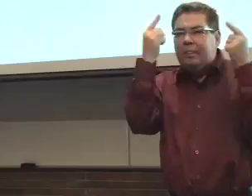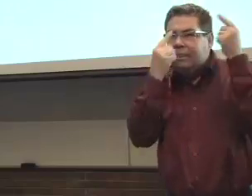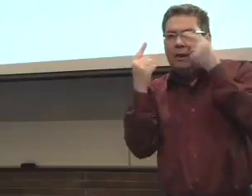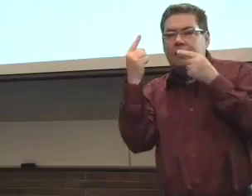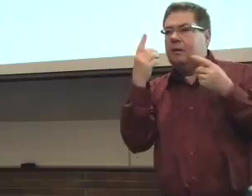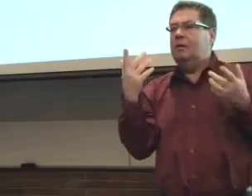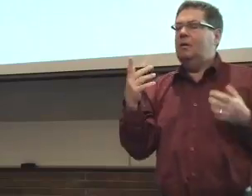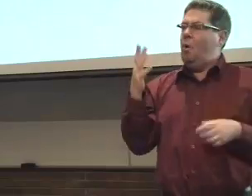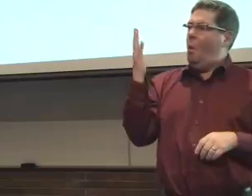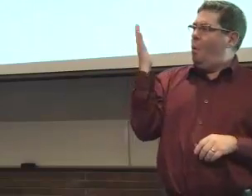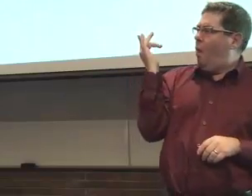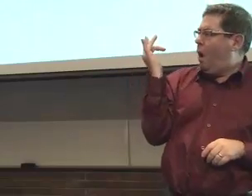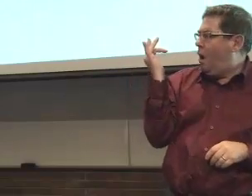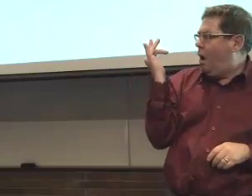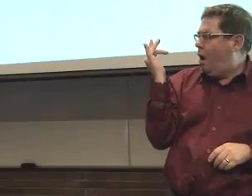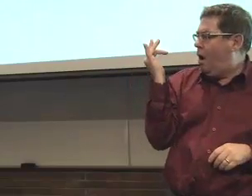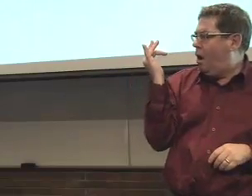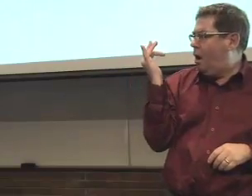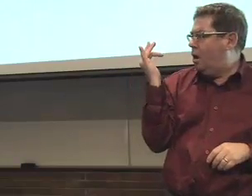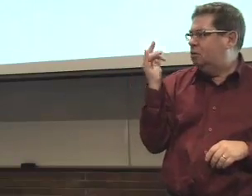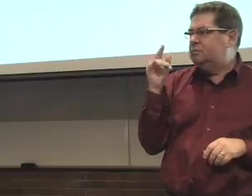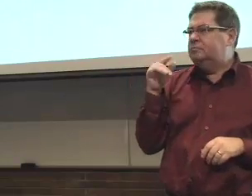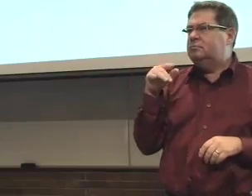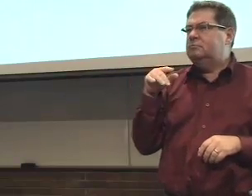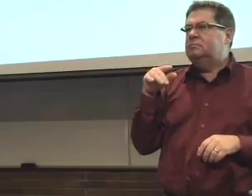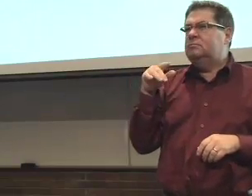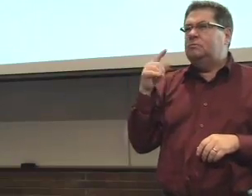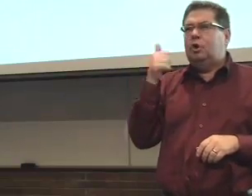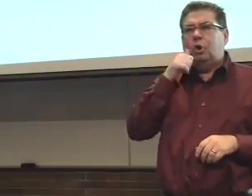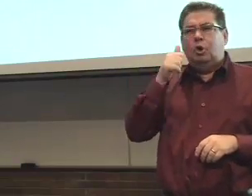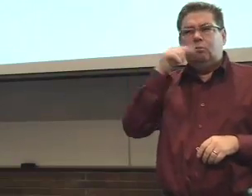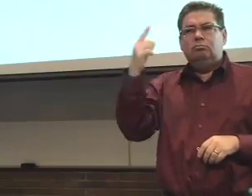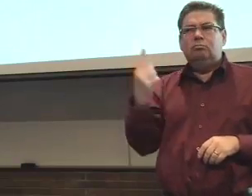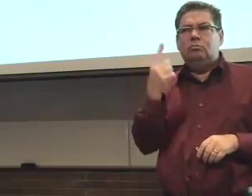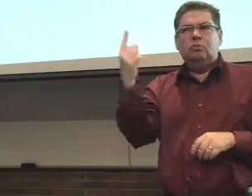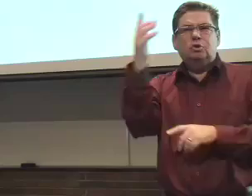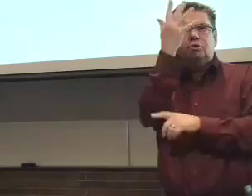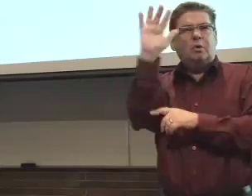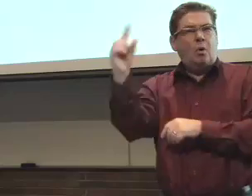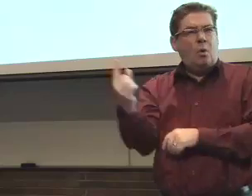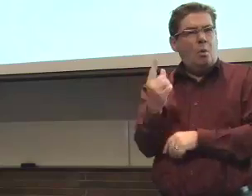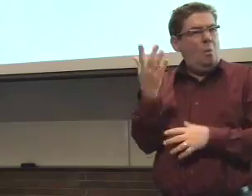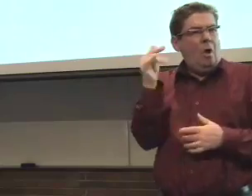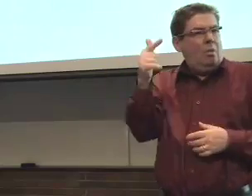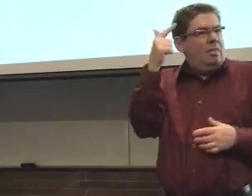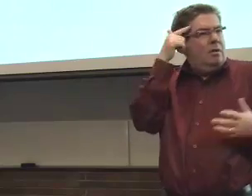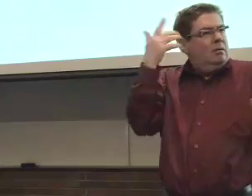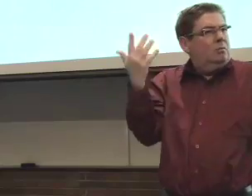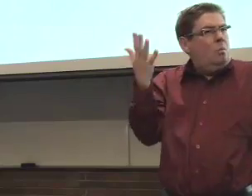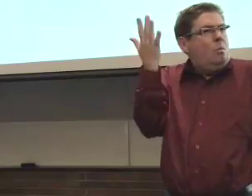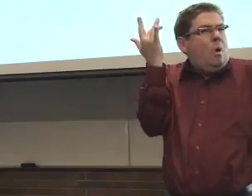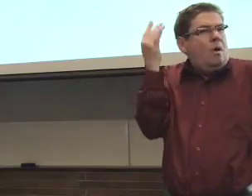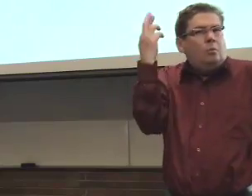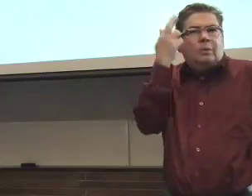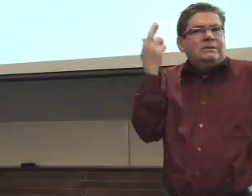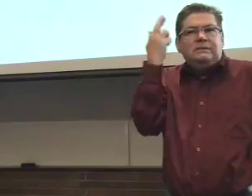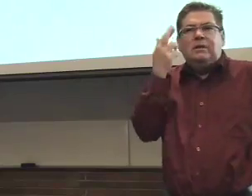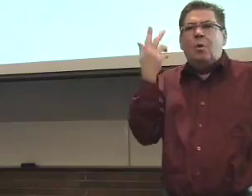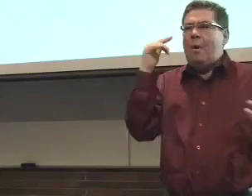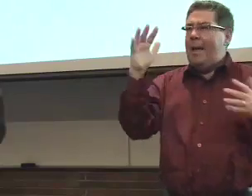why do you think she went out in the woods alone? You know, or why do you think she went into a bear's house? Stuff that they have